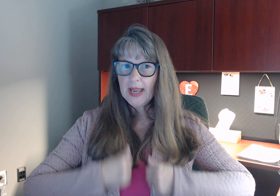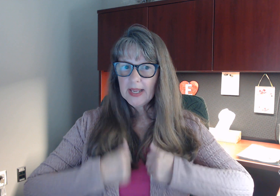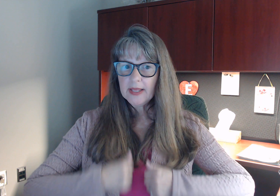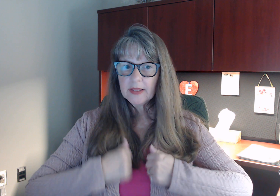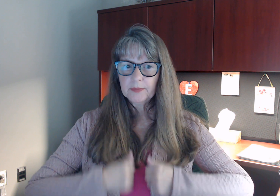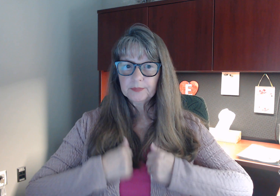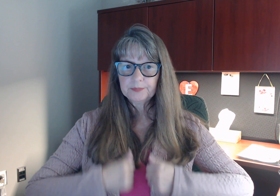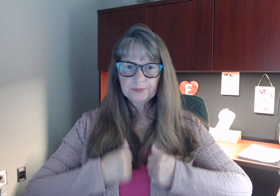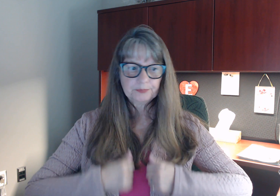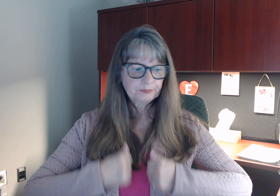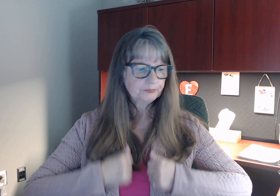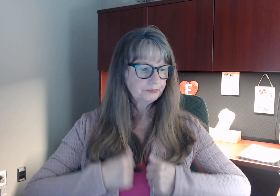Bathe,